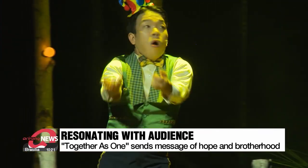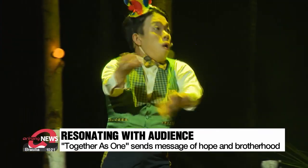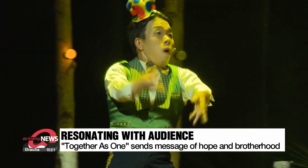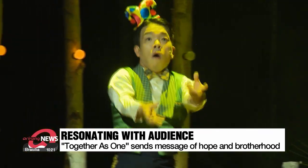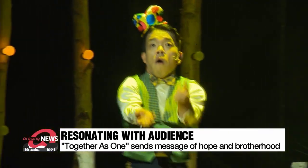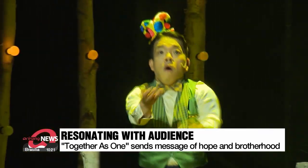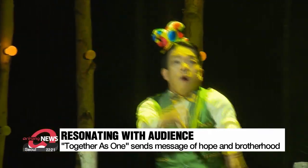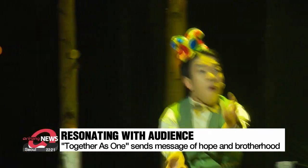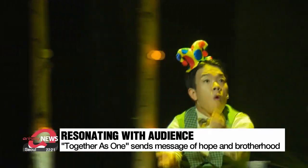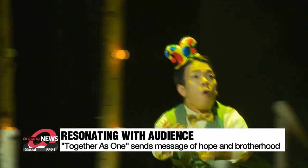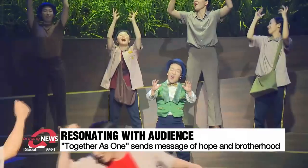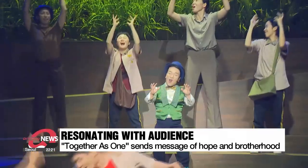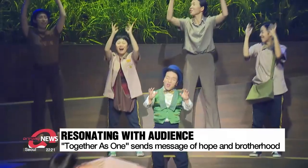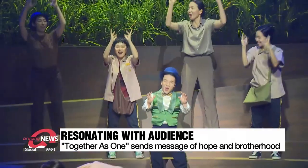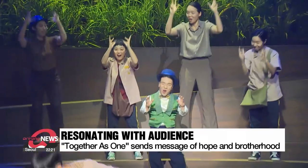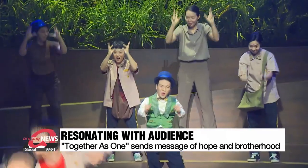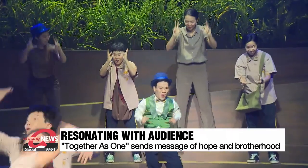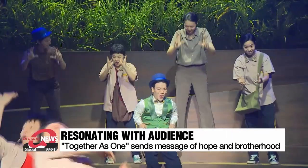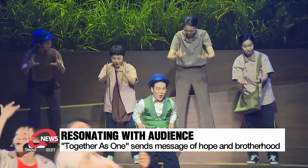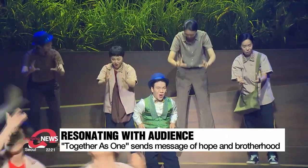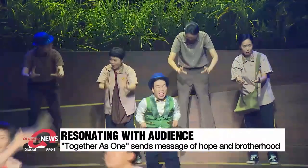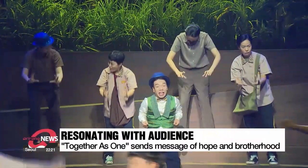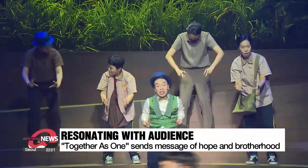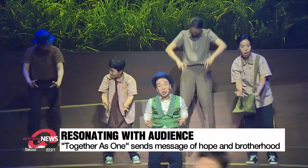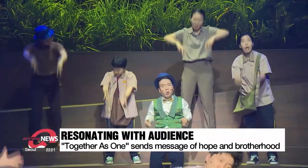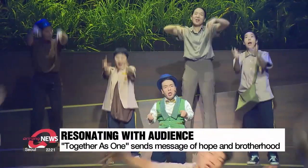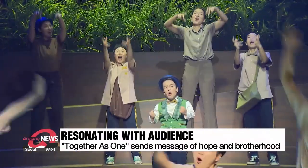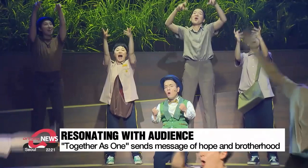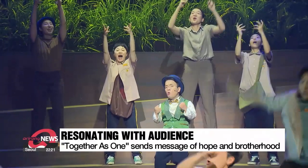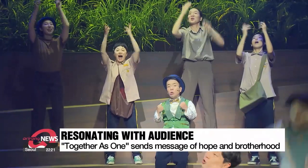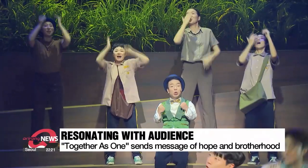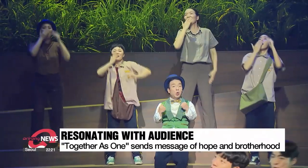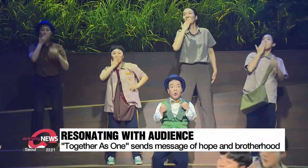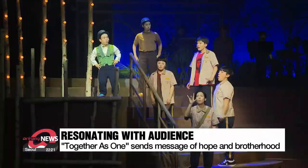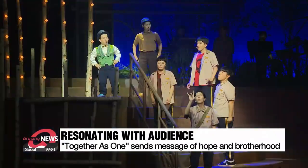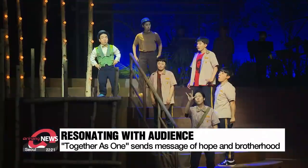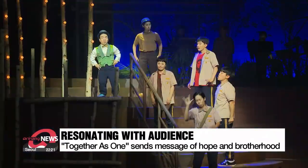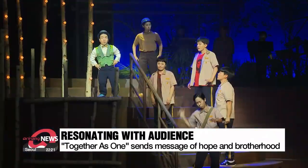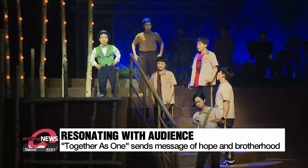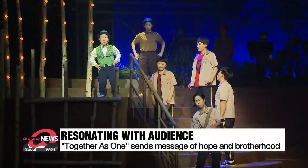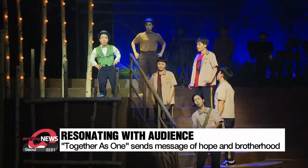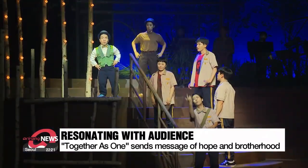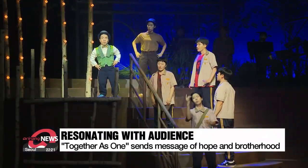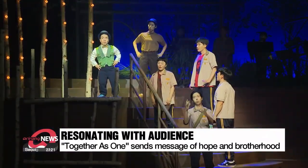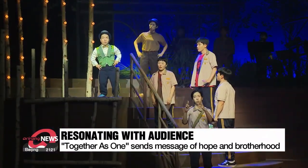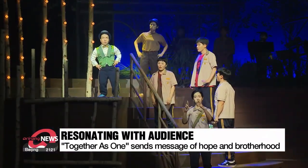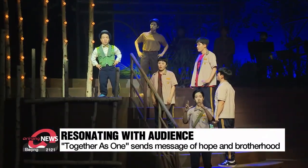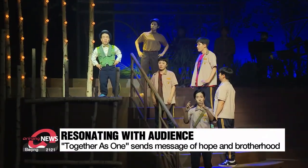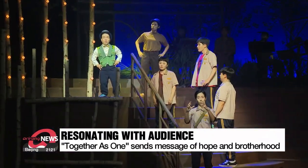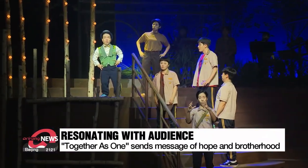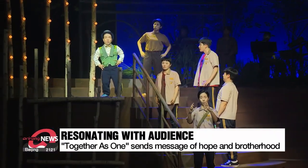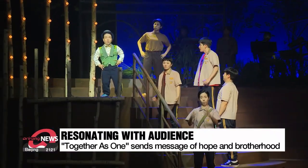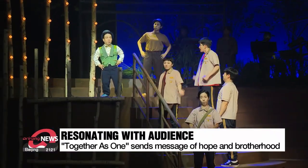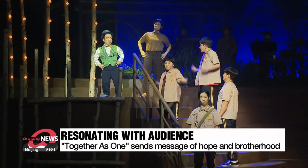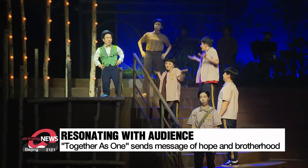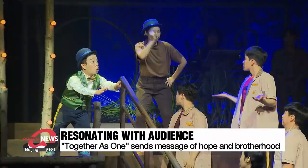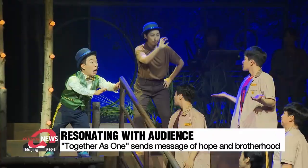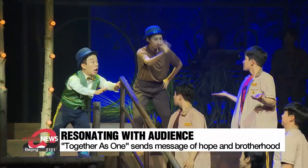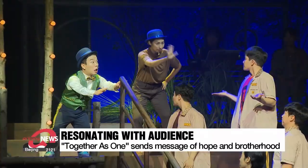twin brothers whose father has dwarfism. The brothers struggle with a lifelong complex of being short. So they set out on a